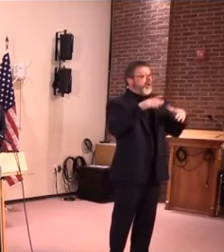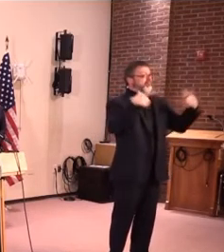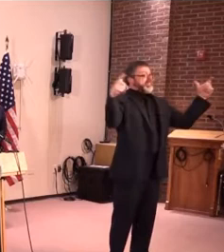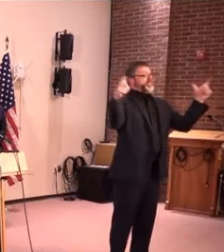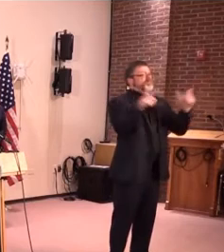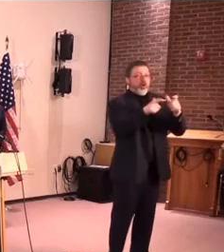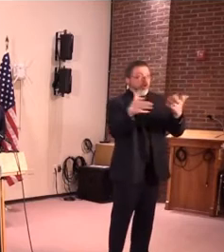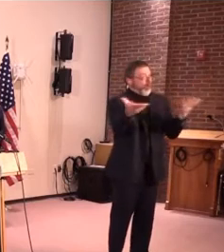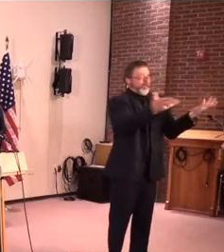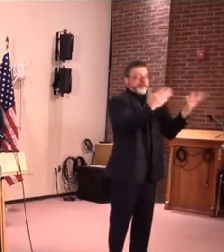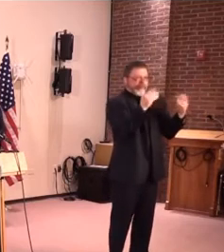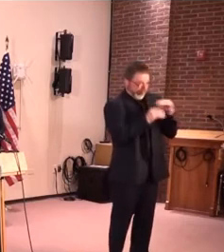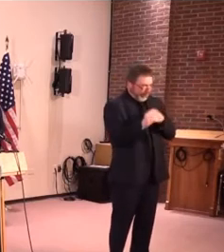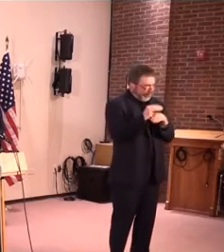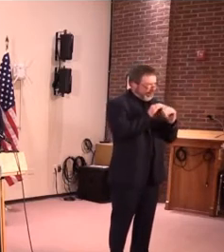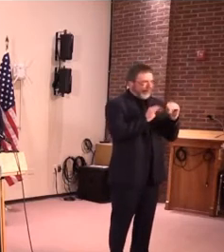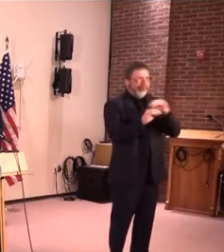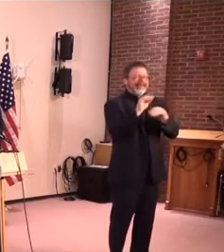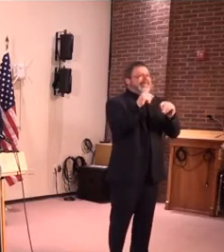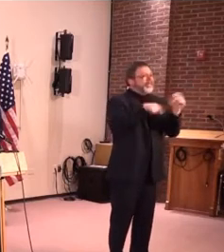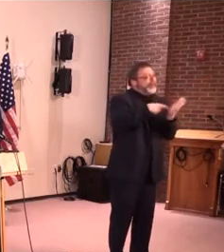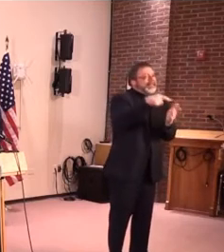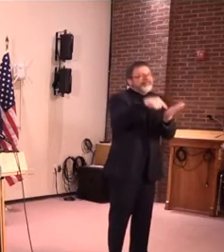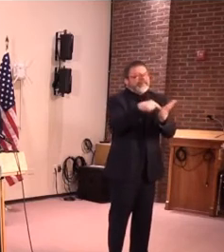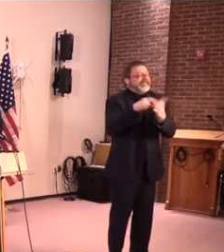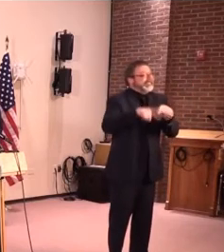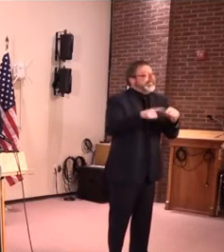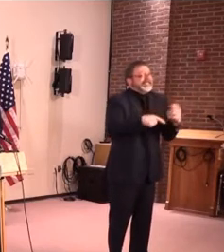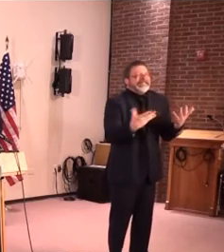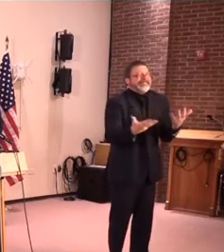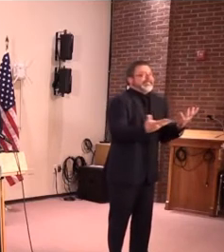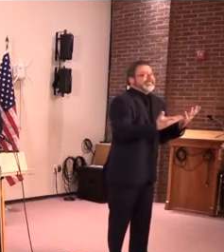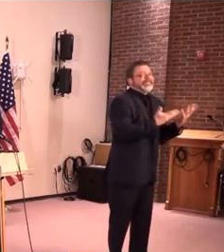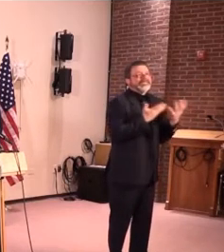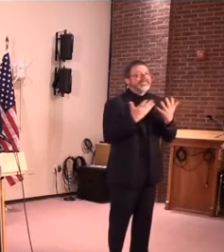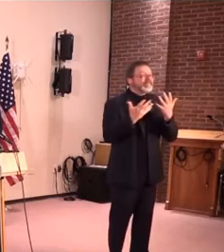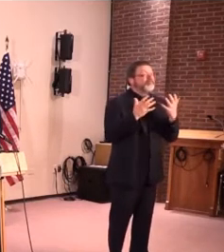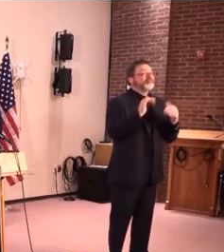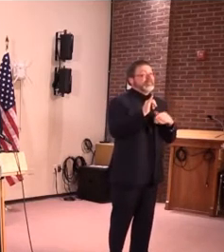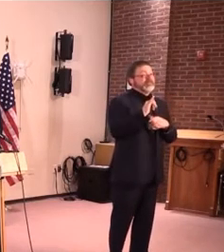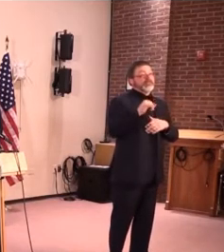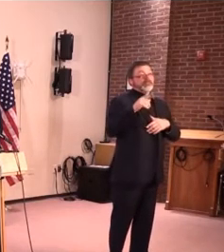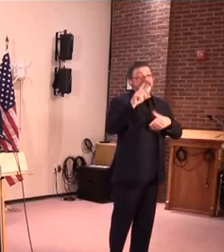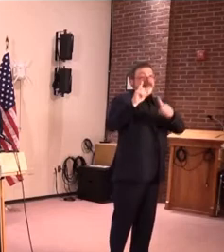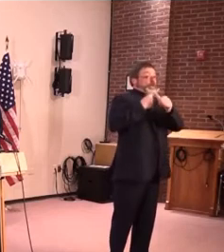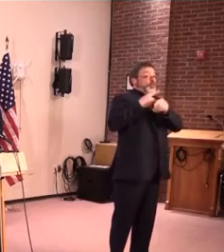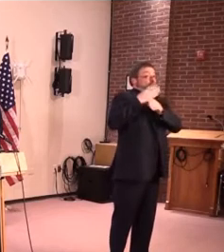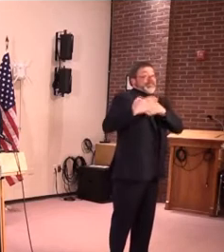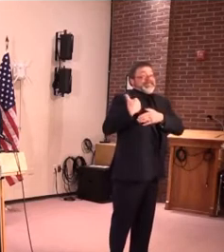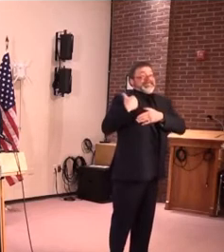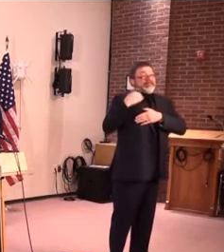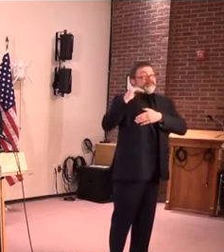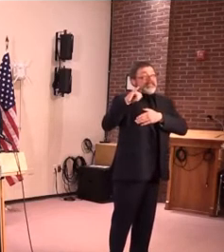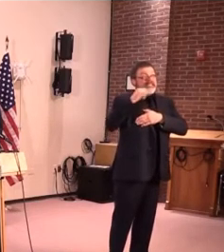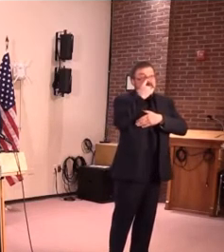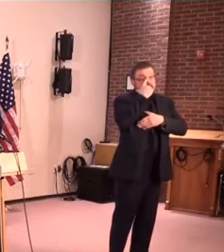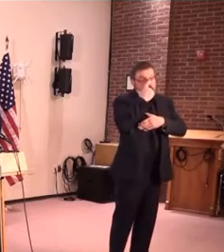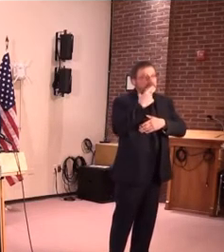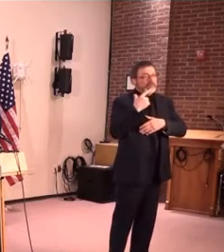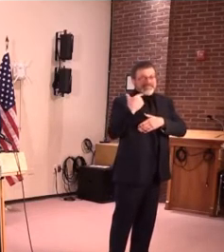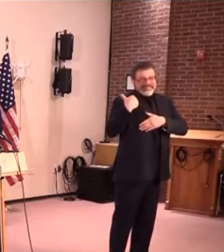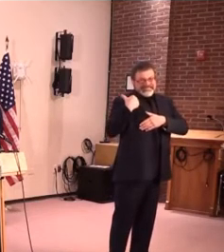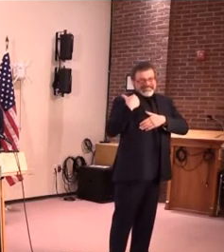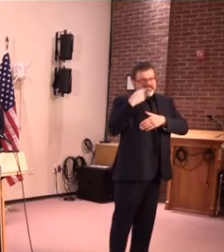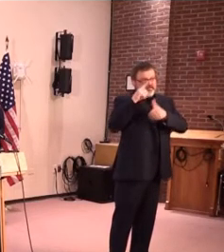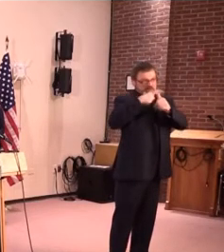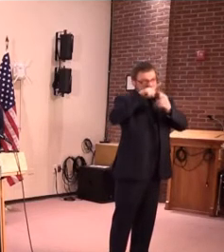farmers and farms close the first weekend of May, and many more could be next if we do not act.